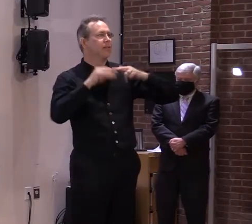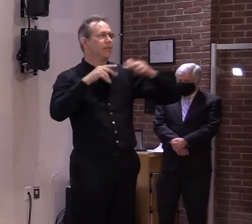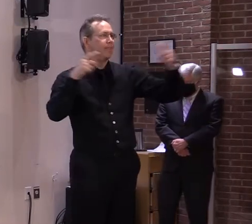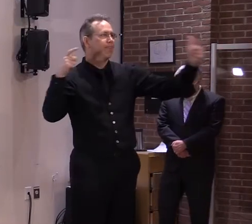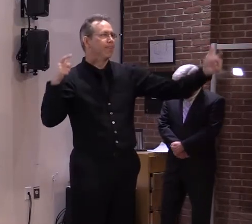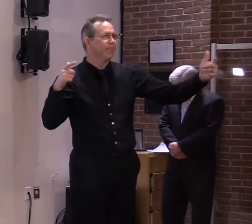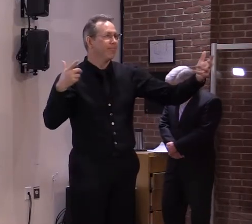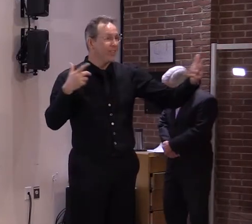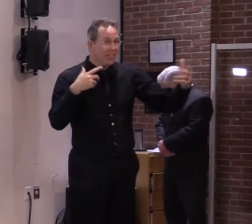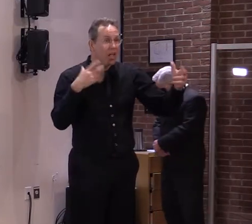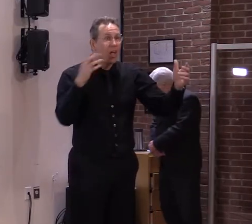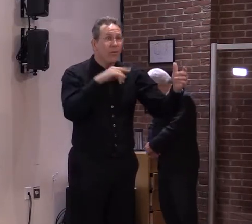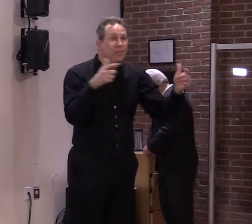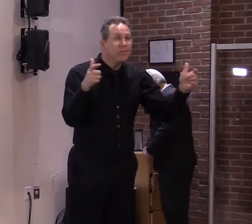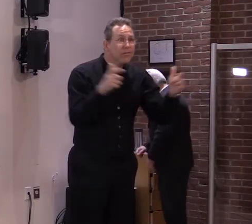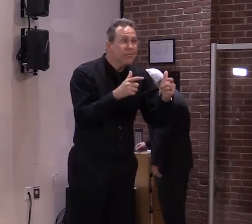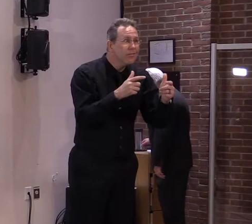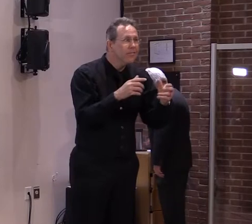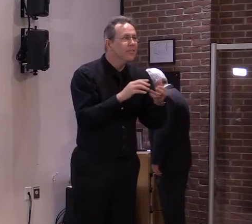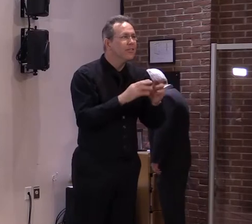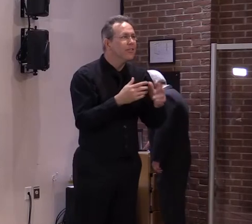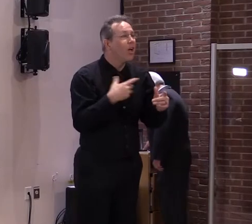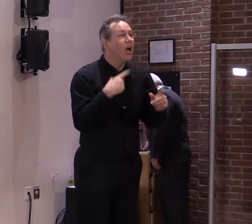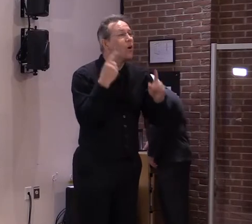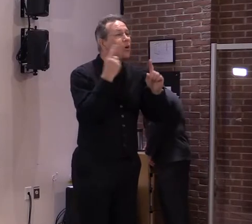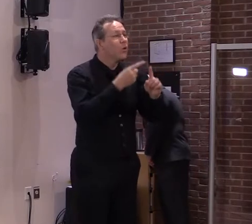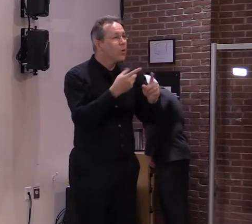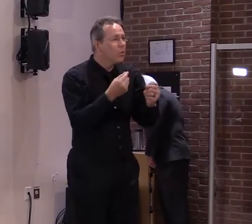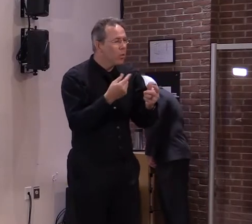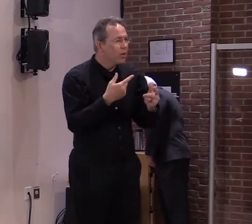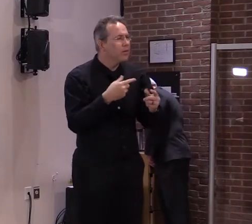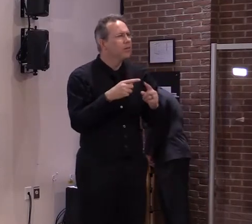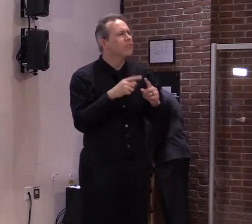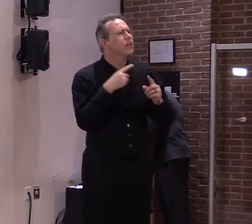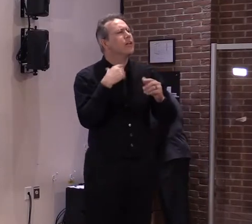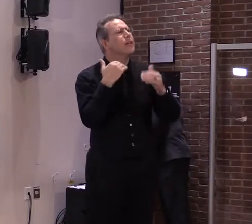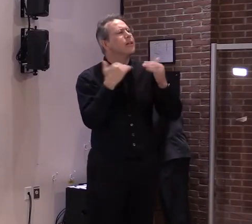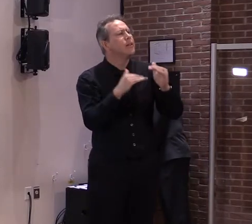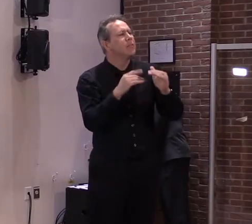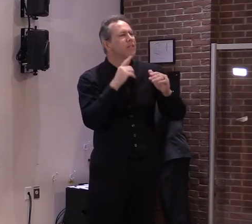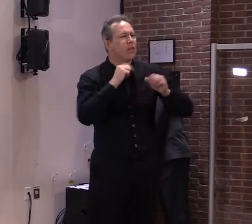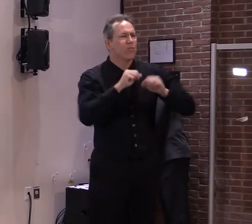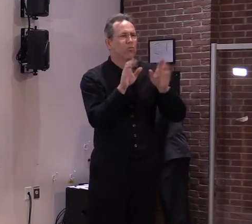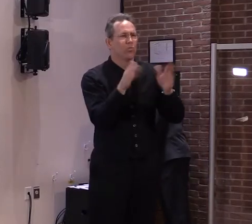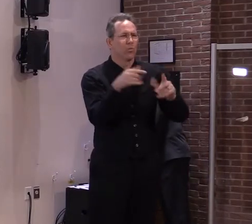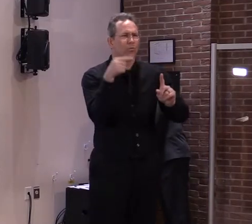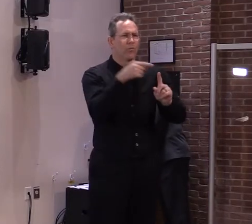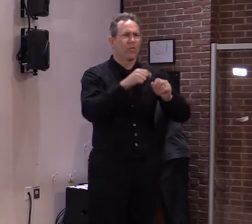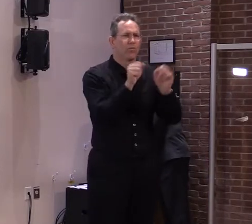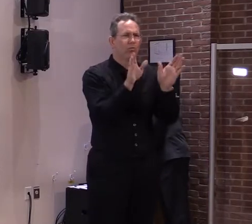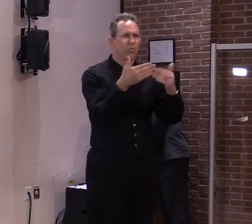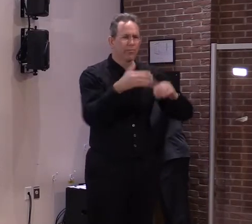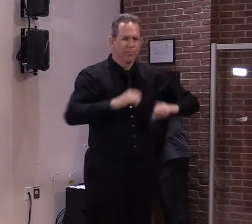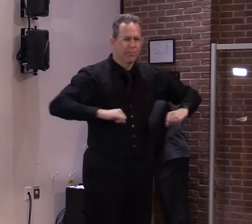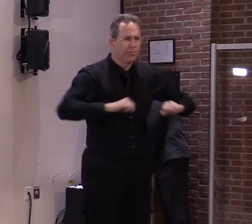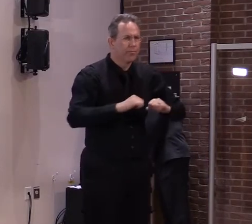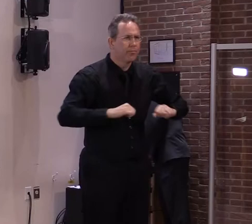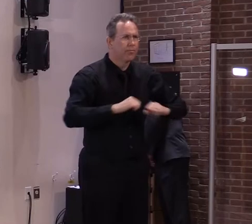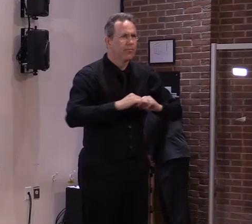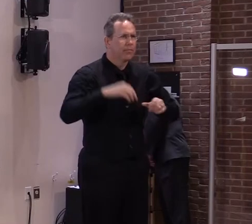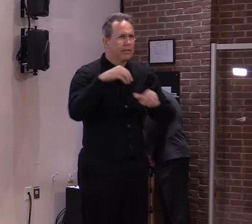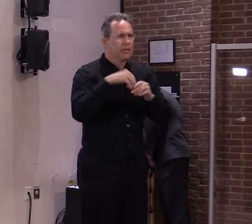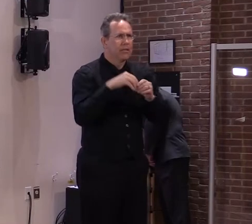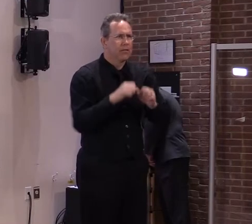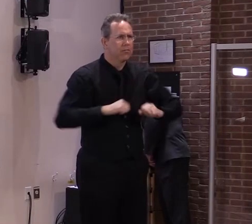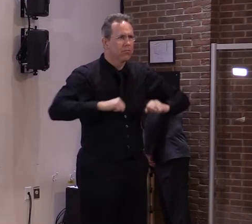up to avoid crowding, and we're looking for people when they're planning events, you know, from now until when we get to July, to